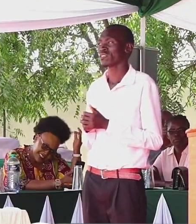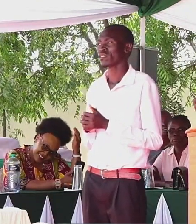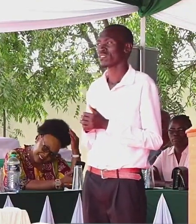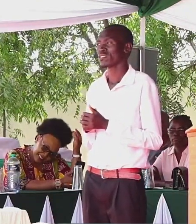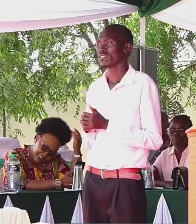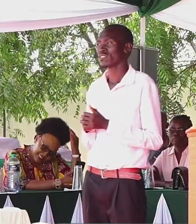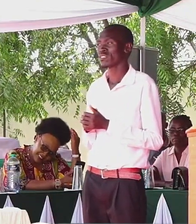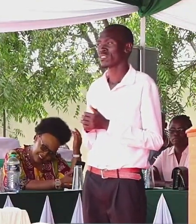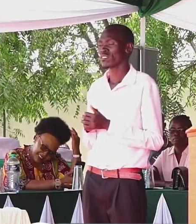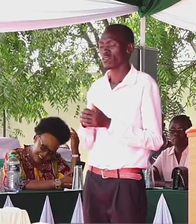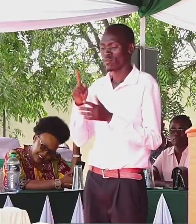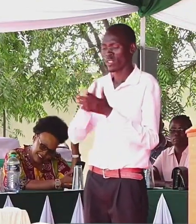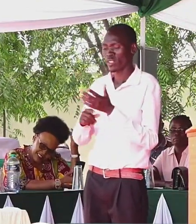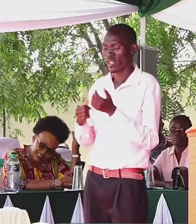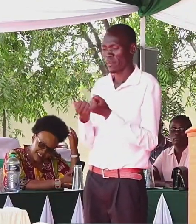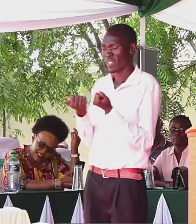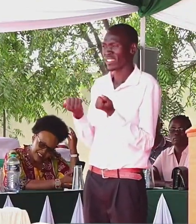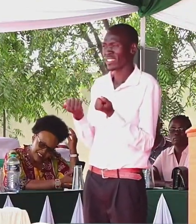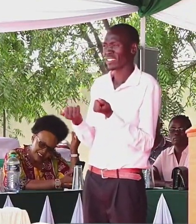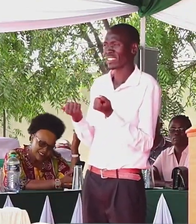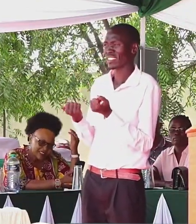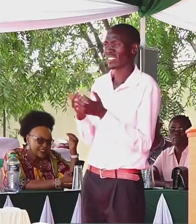What happened?